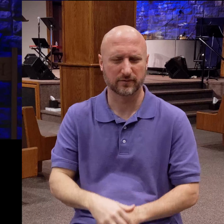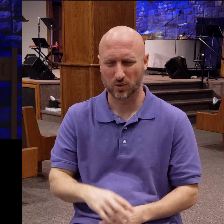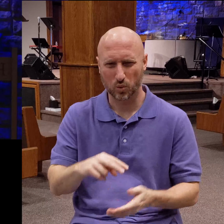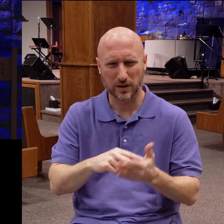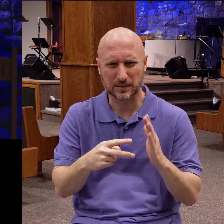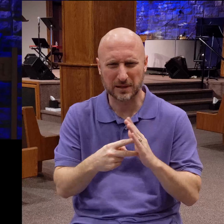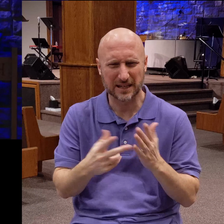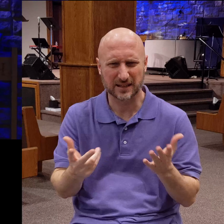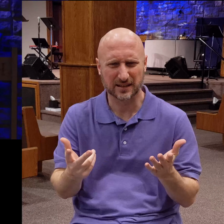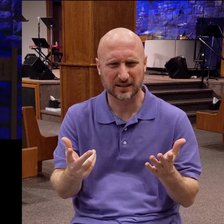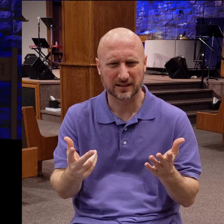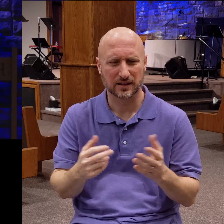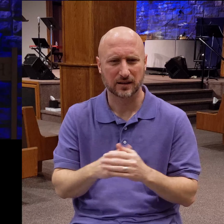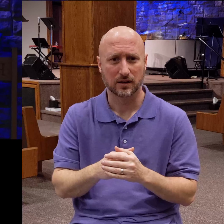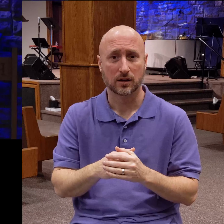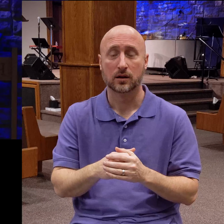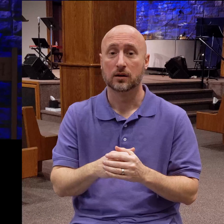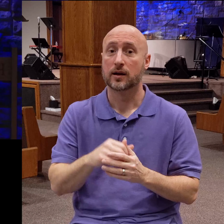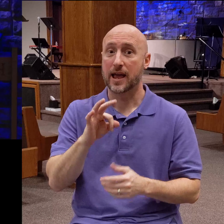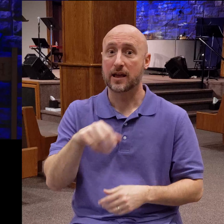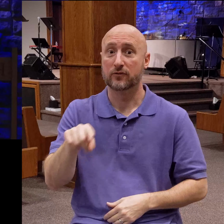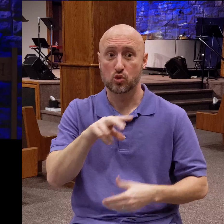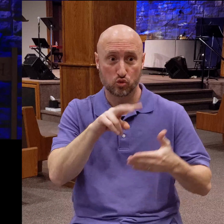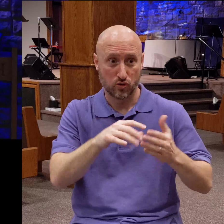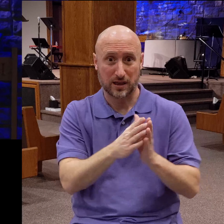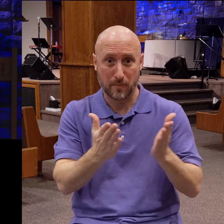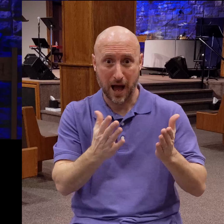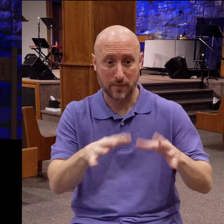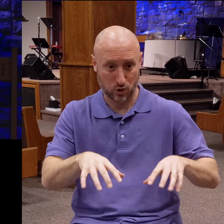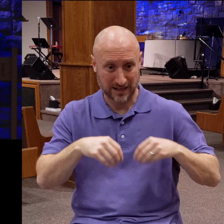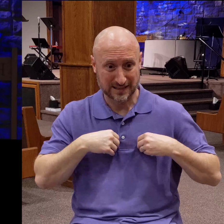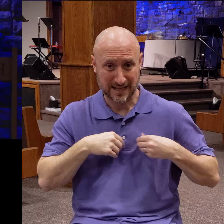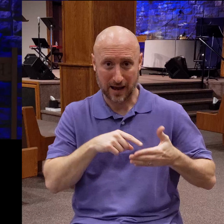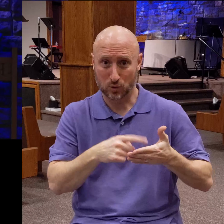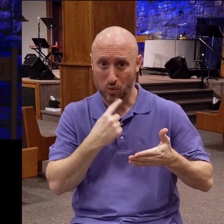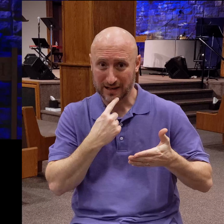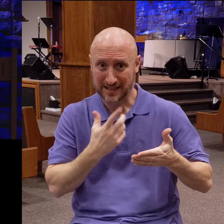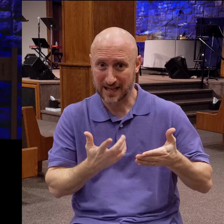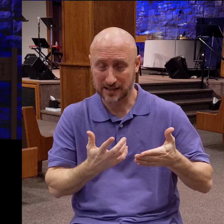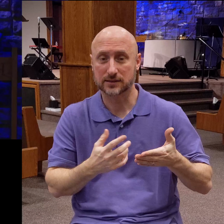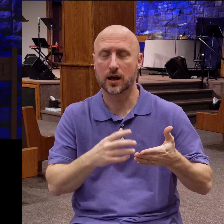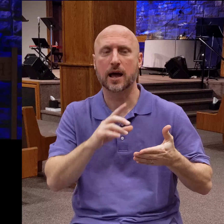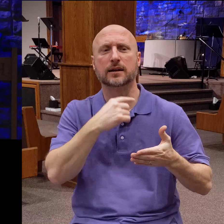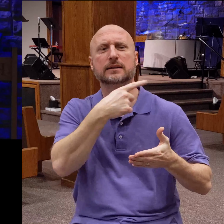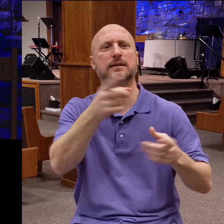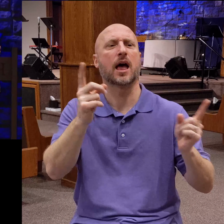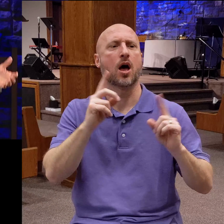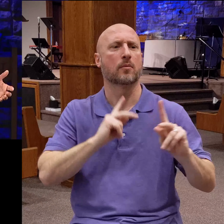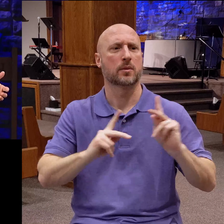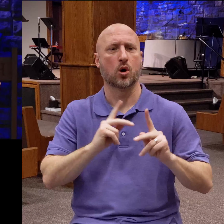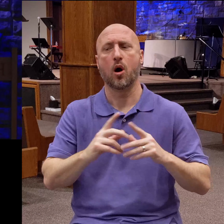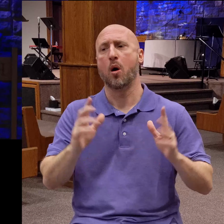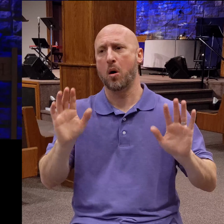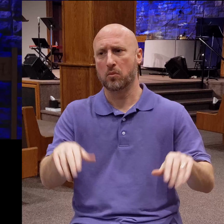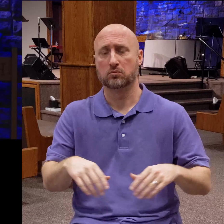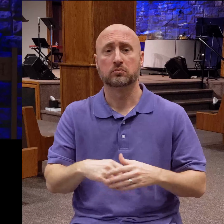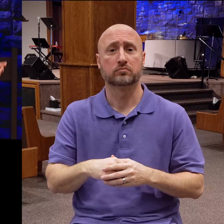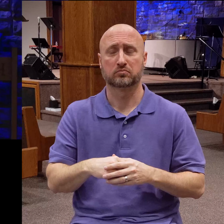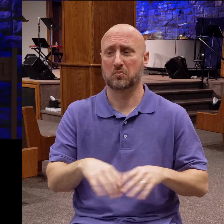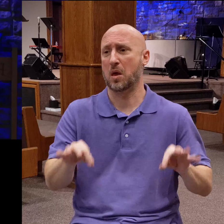If you would take what the Bible does say and say to all those people who say, well, hey, you